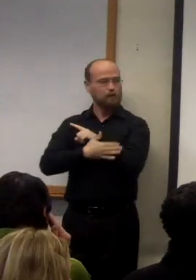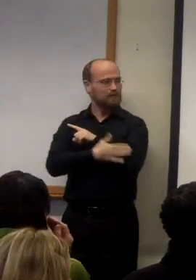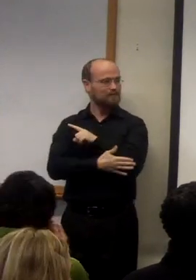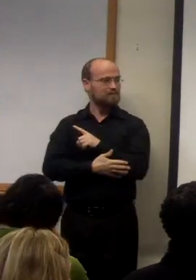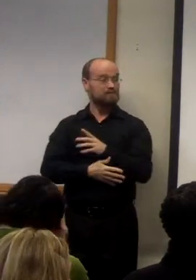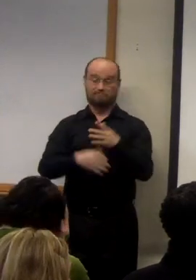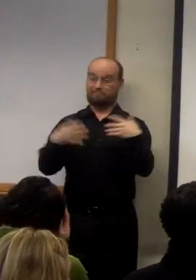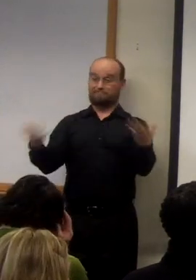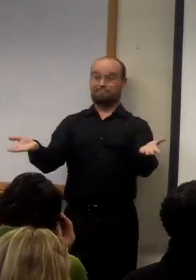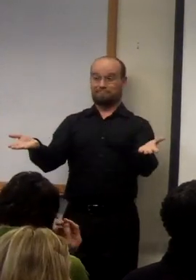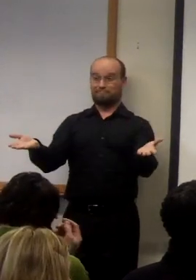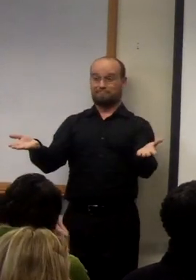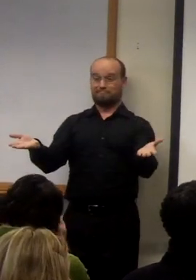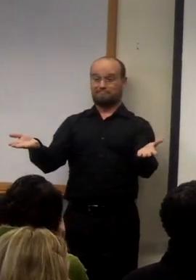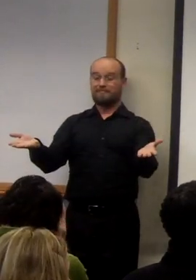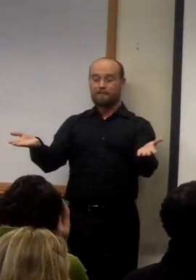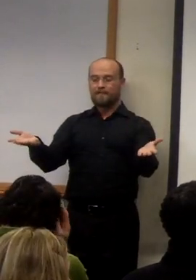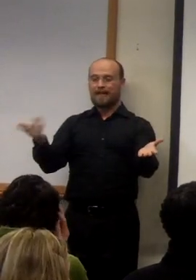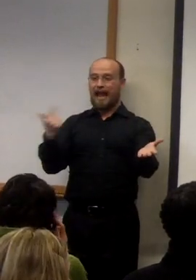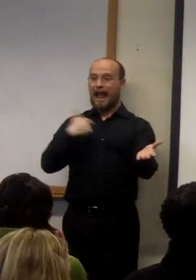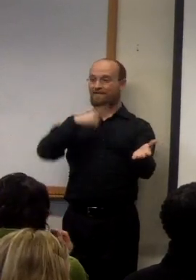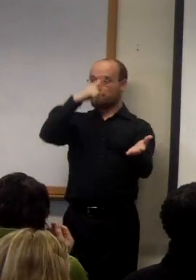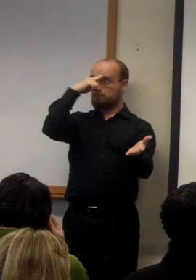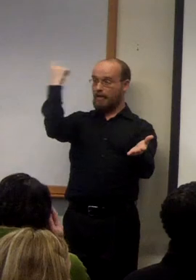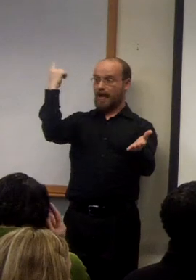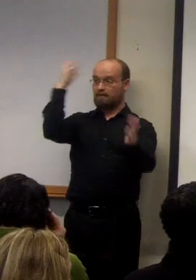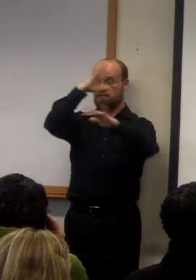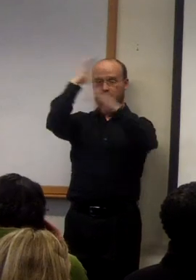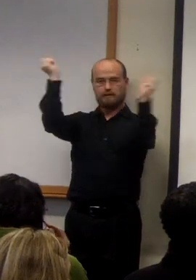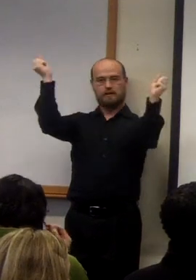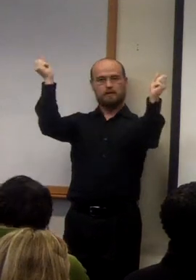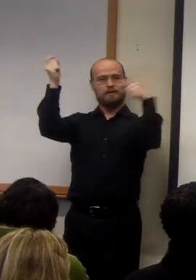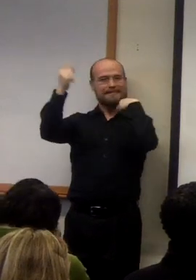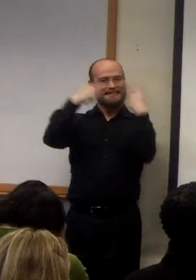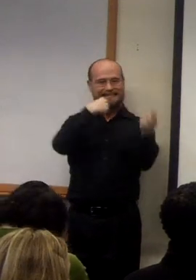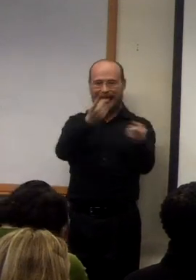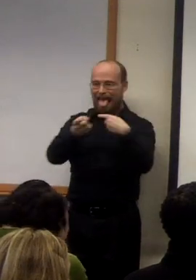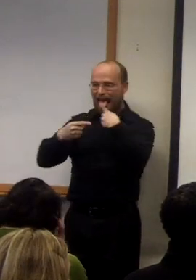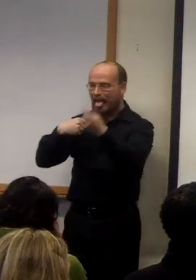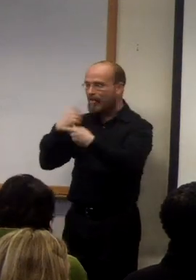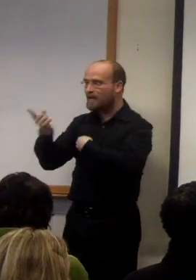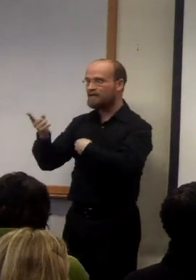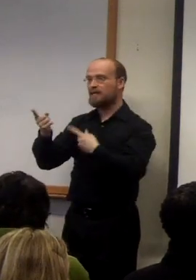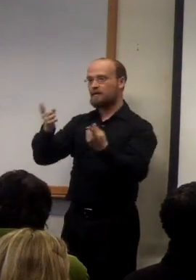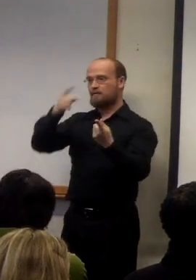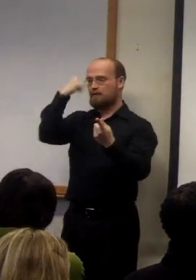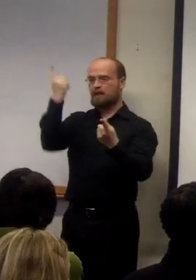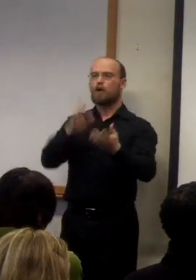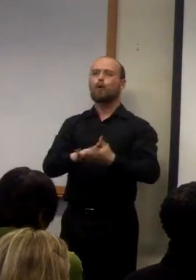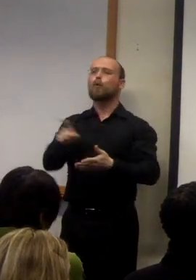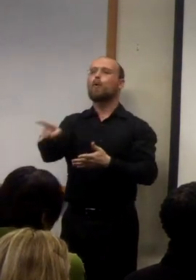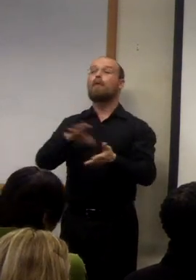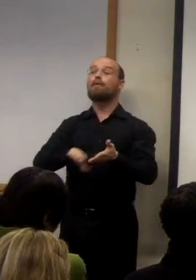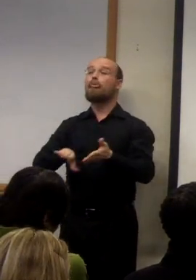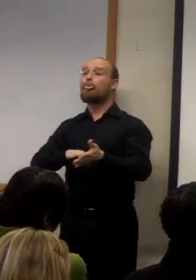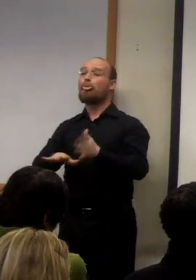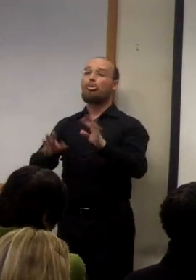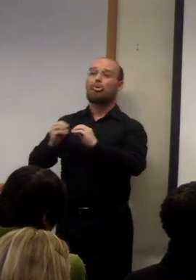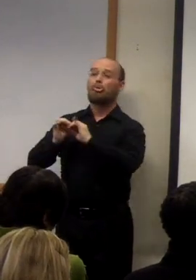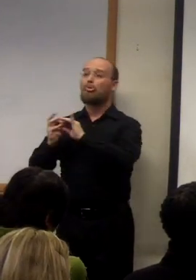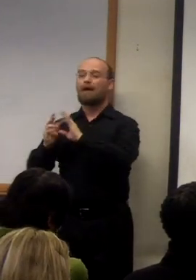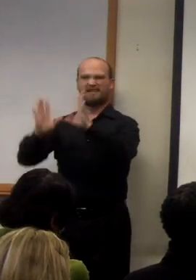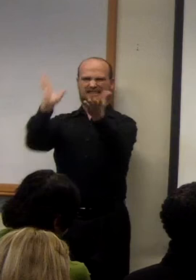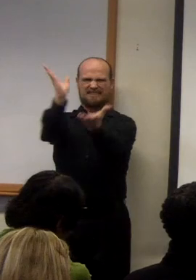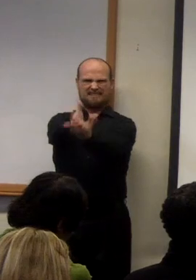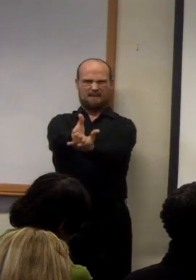black president telling black people in the United States of America to stop making excuses, right? Just, you know, probably to tell me to stop